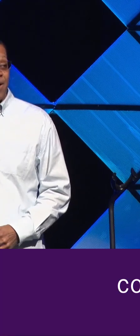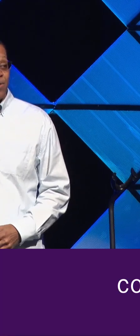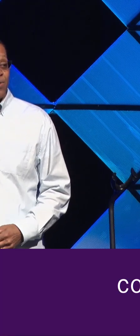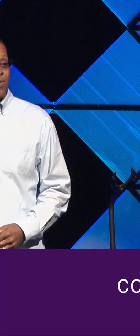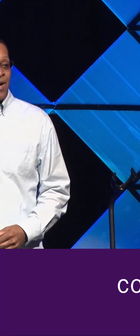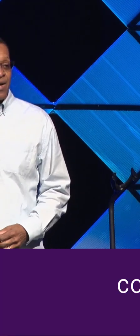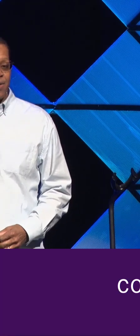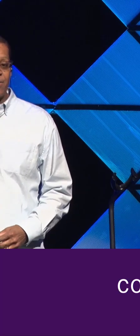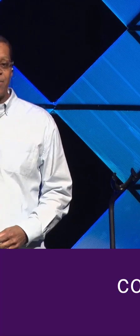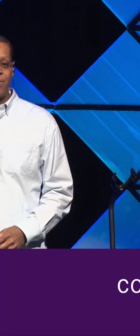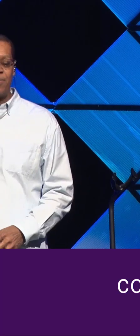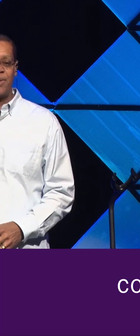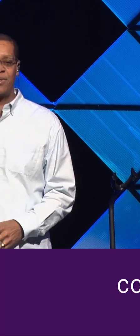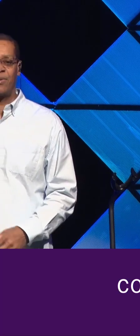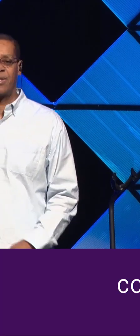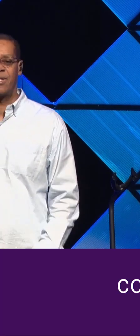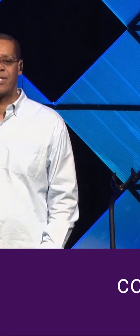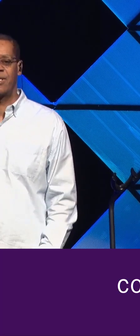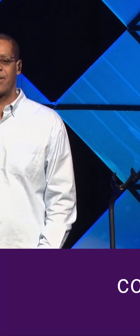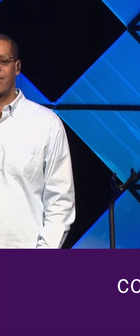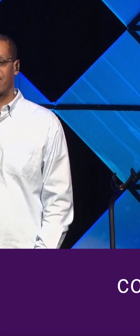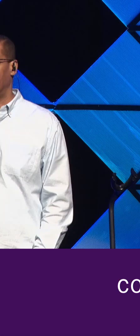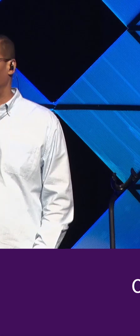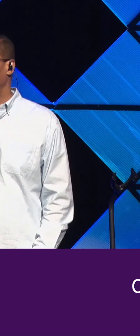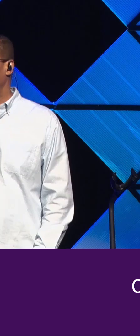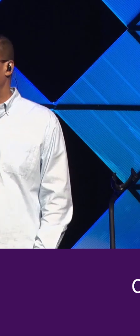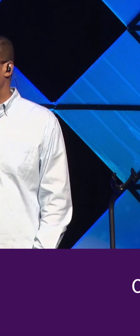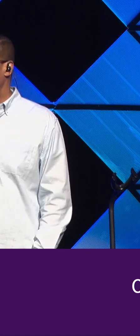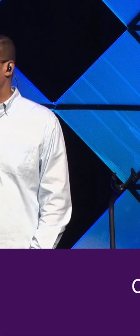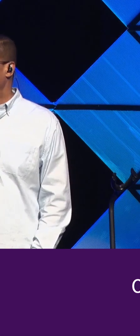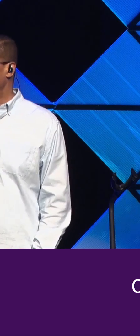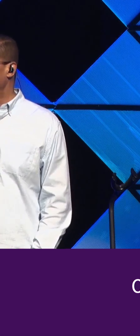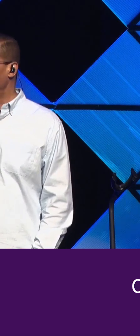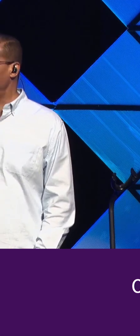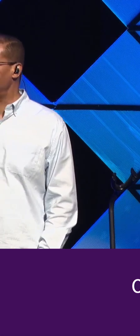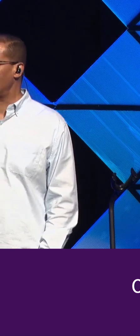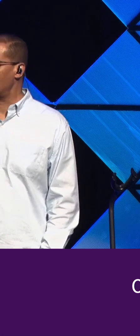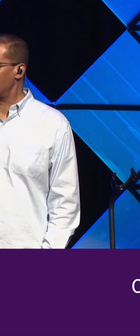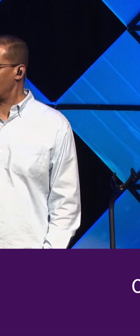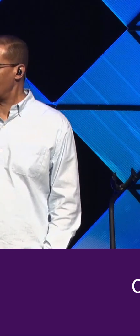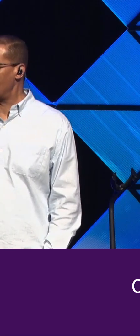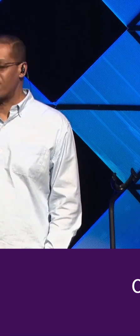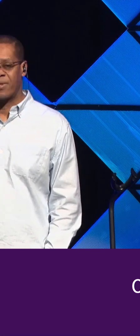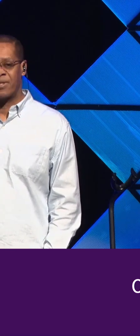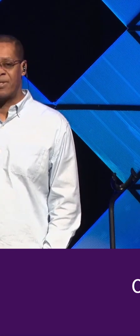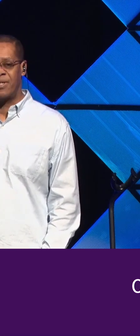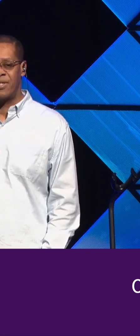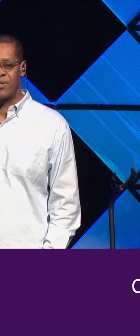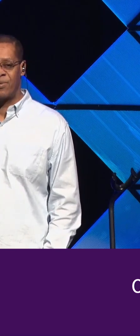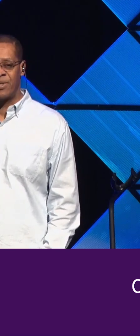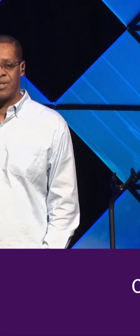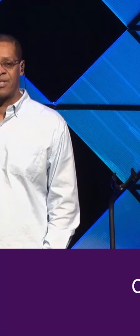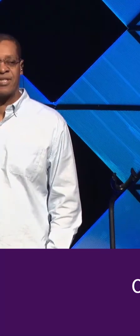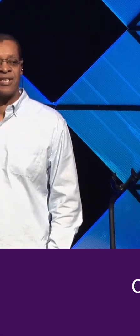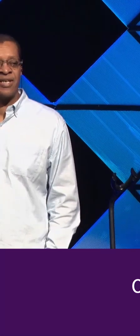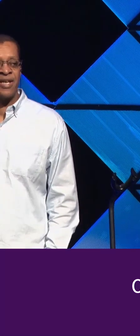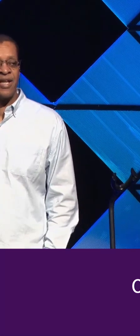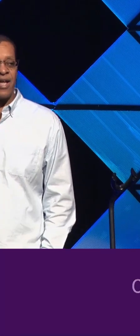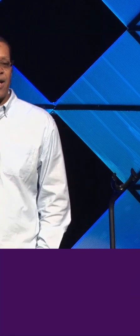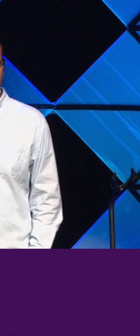Come gather round the mystery of love in our broken